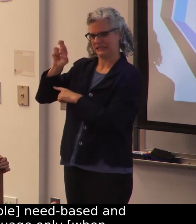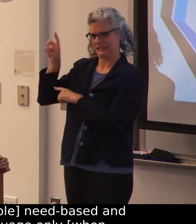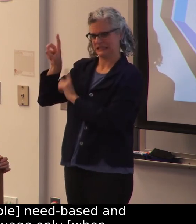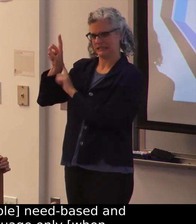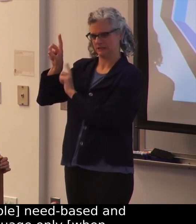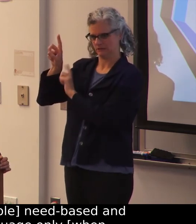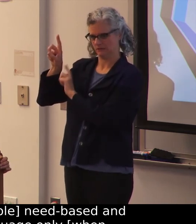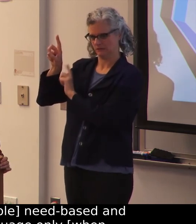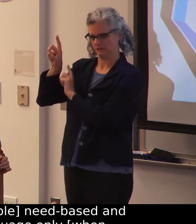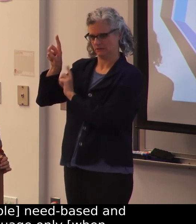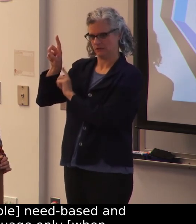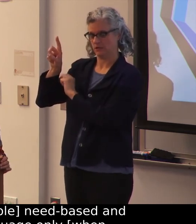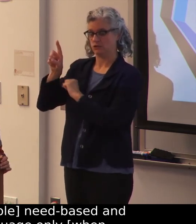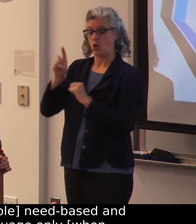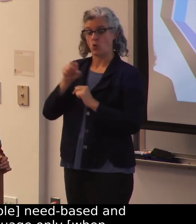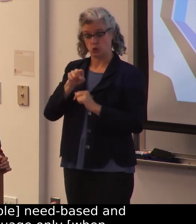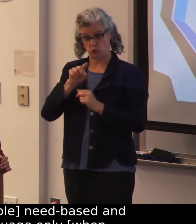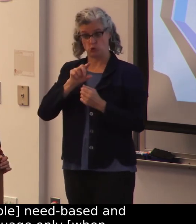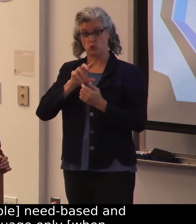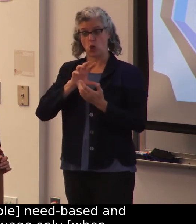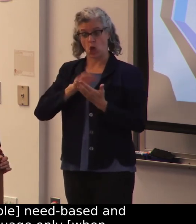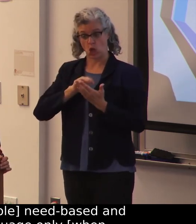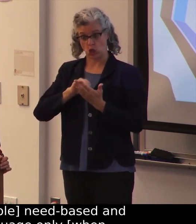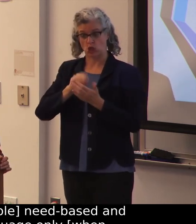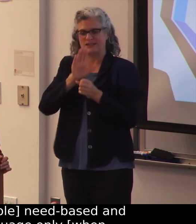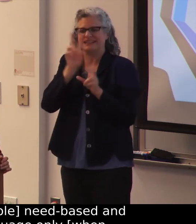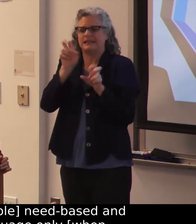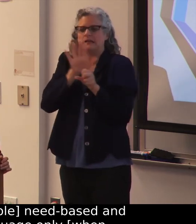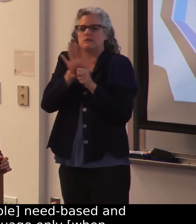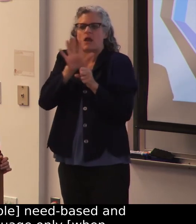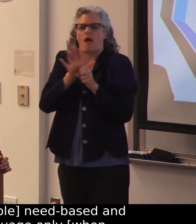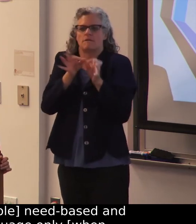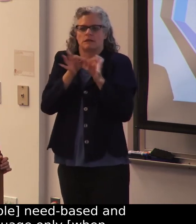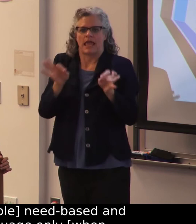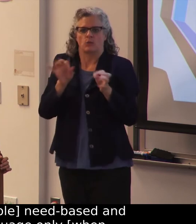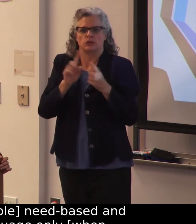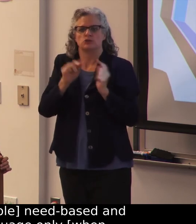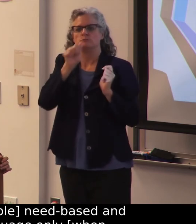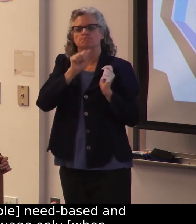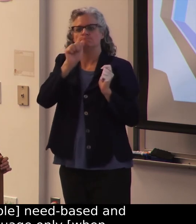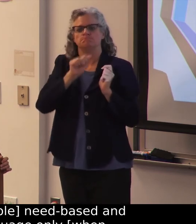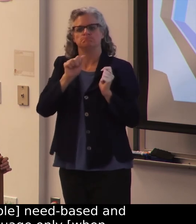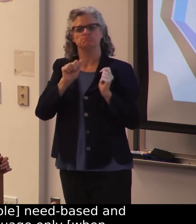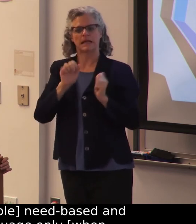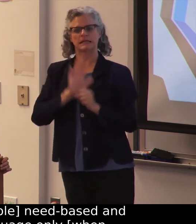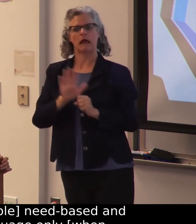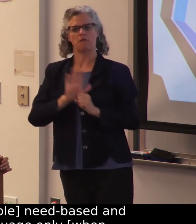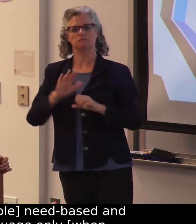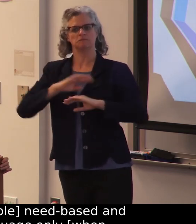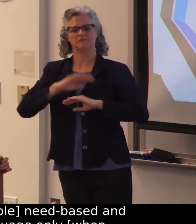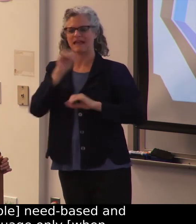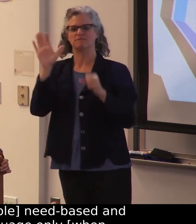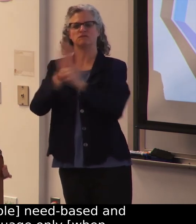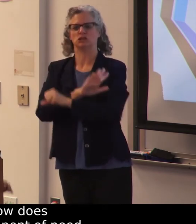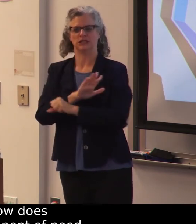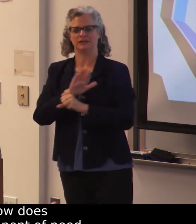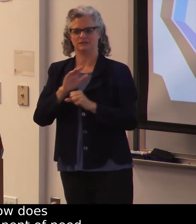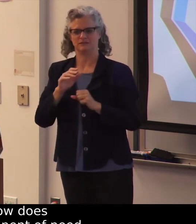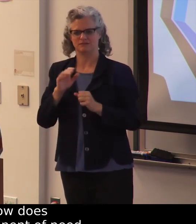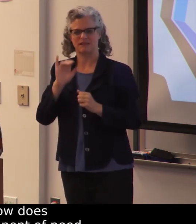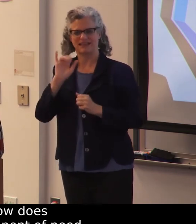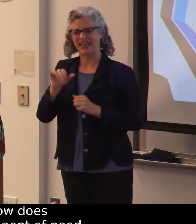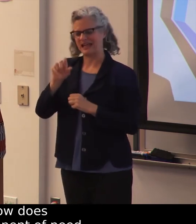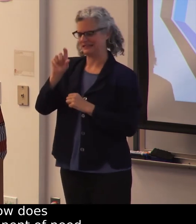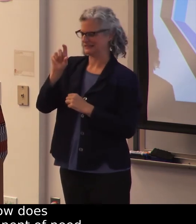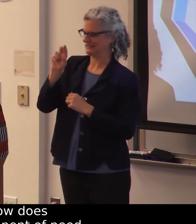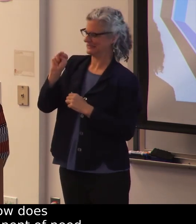language only to the extent you need it. I know people who have been here in this country for 50 years, and then they have